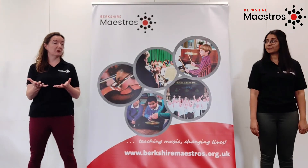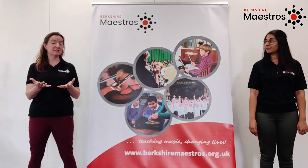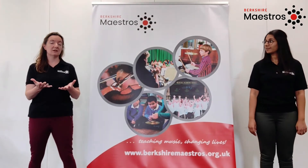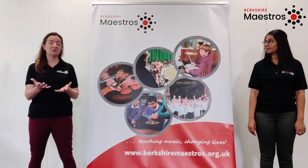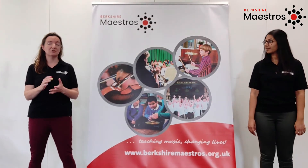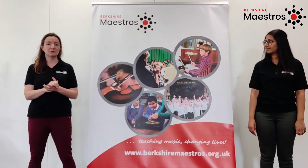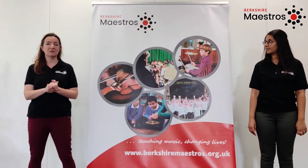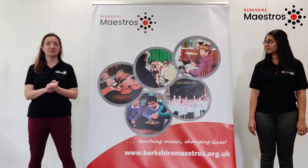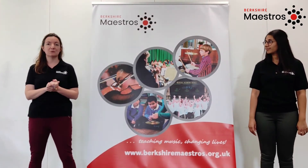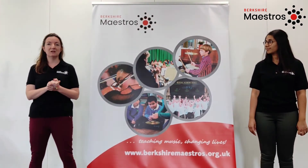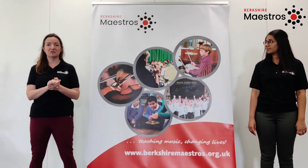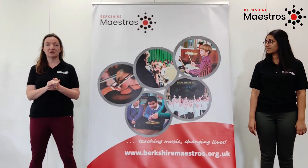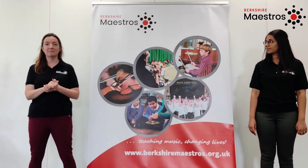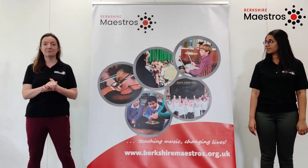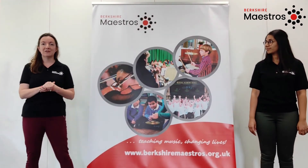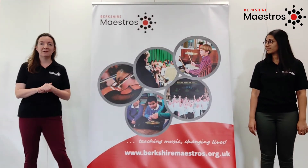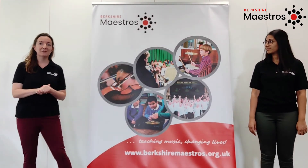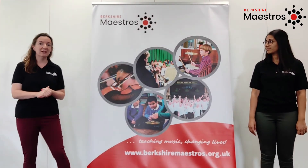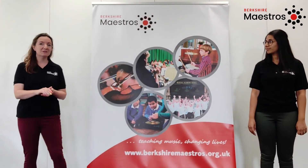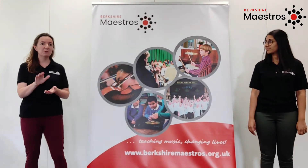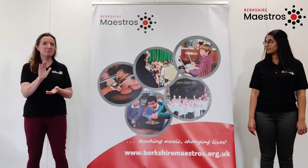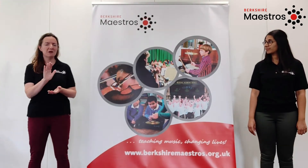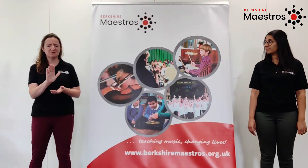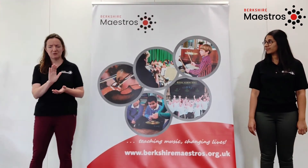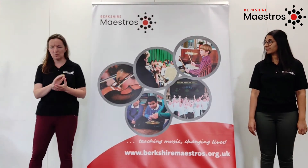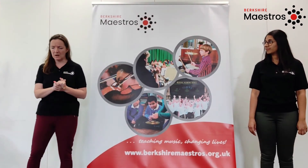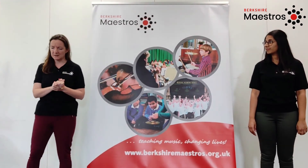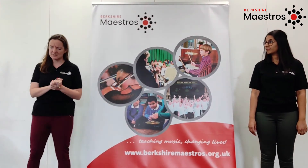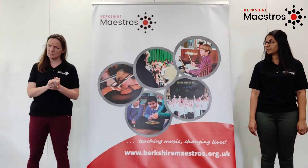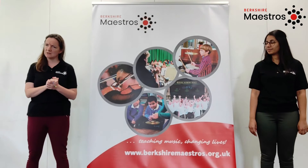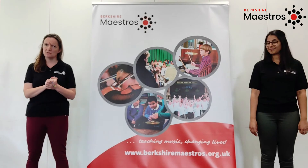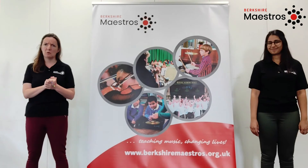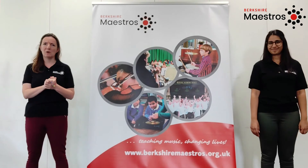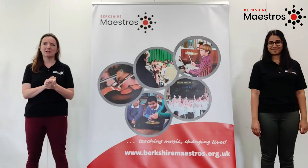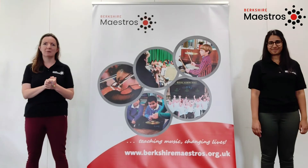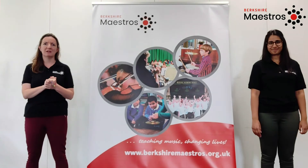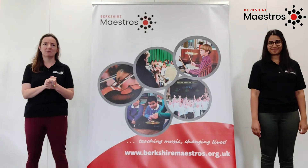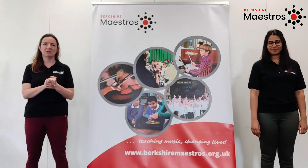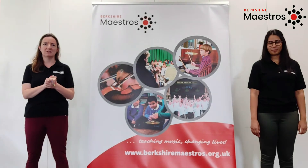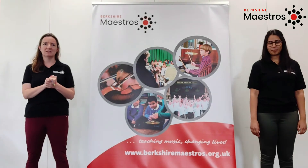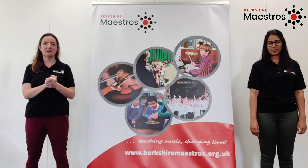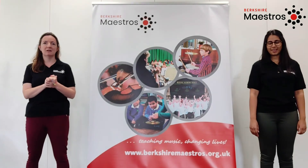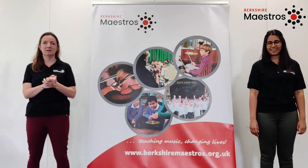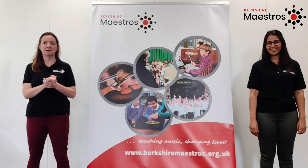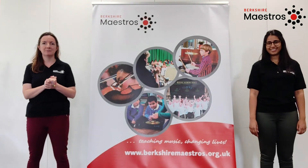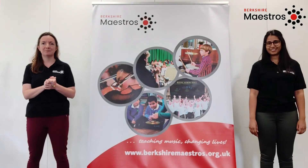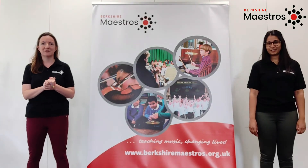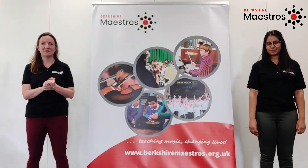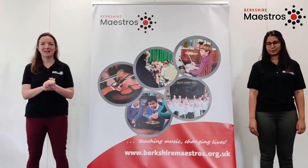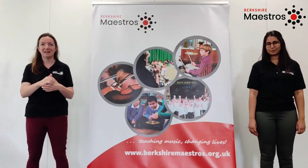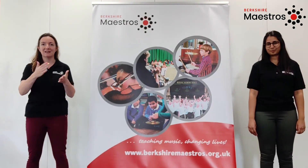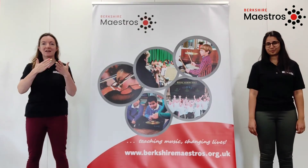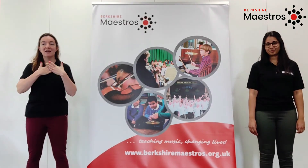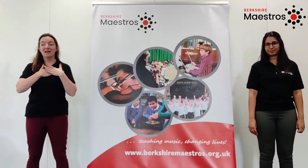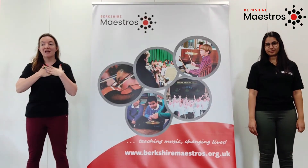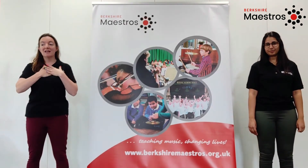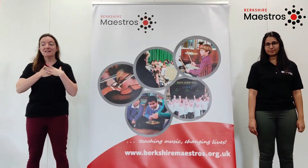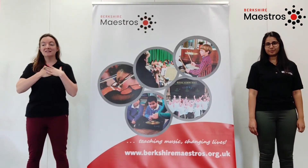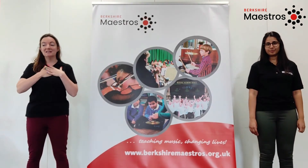quite an unusual situation. Okay, so we must be quiet so we don't wake up that mighty lion. Okay.